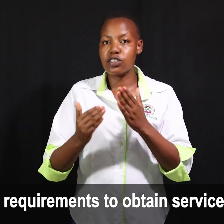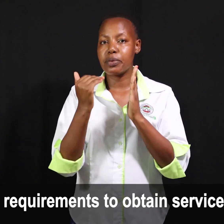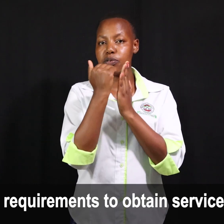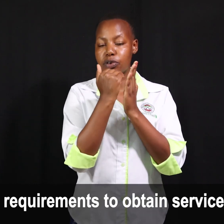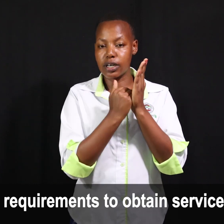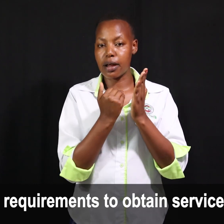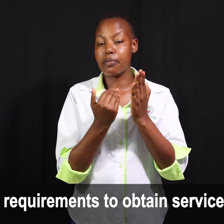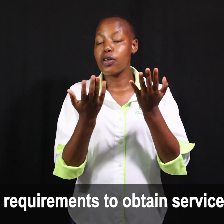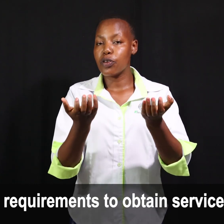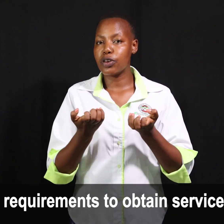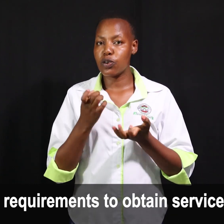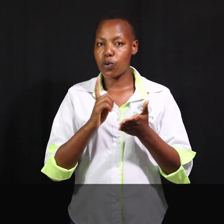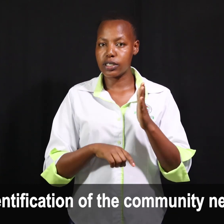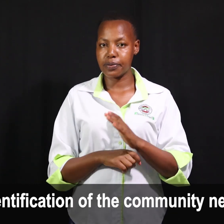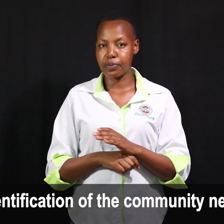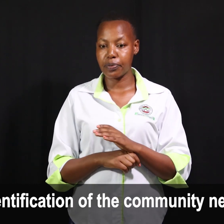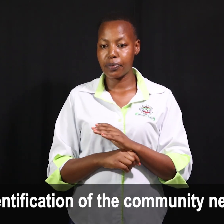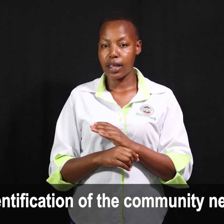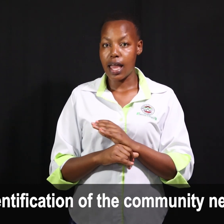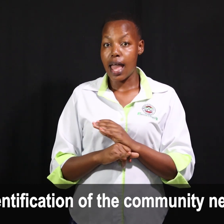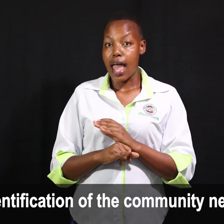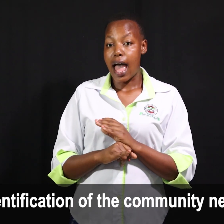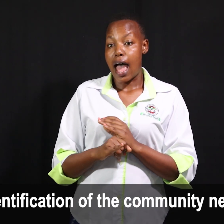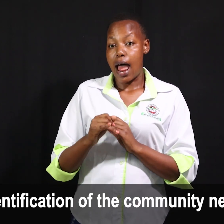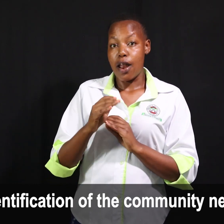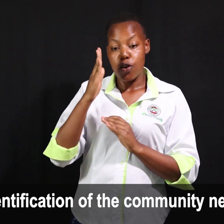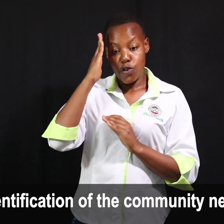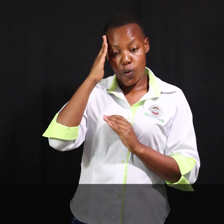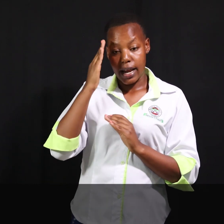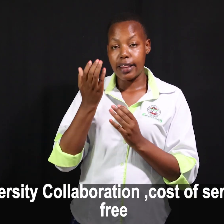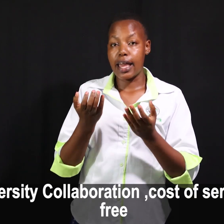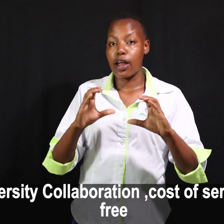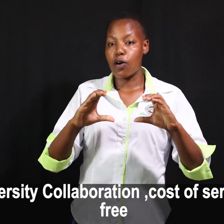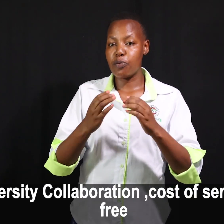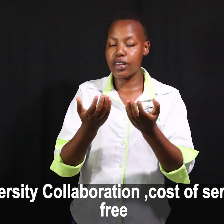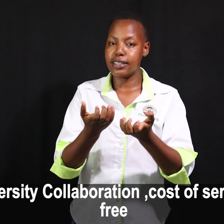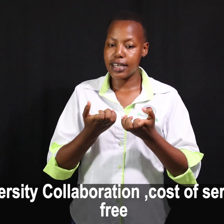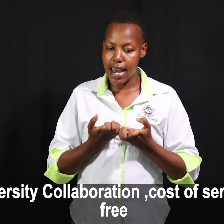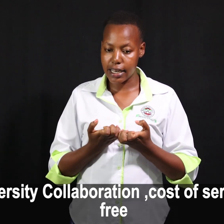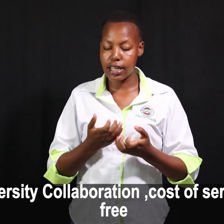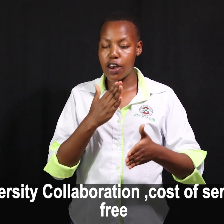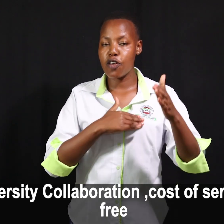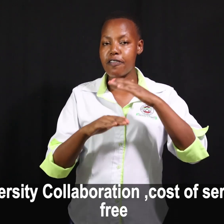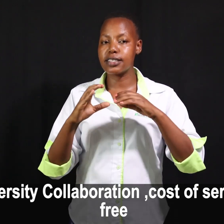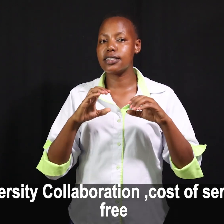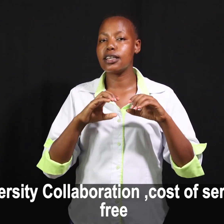Requirements to obtain service. Identification of the community need and university collaboration. Cost of